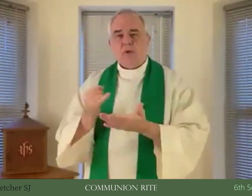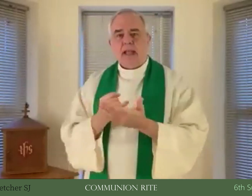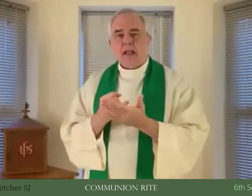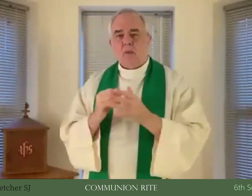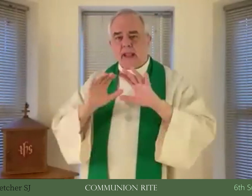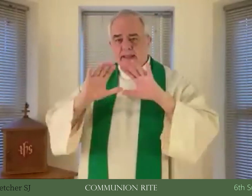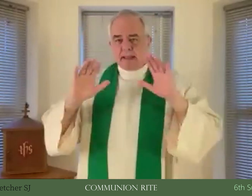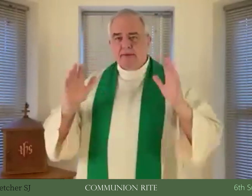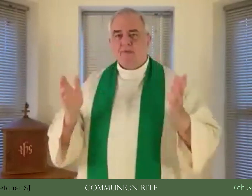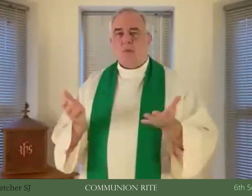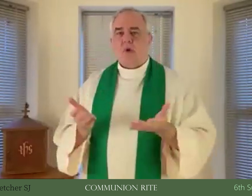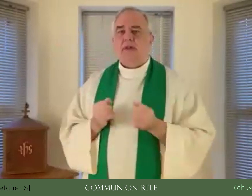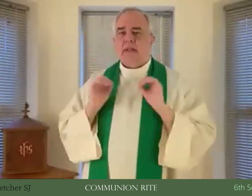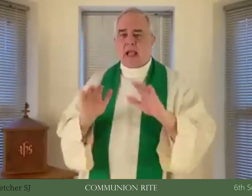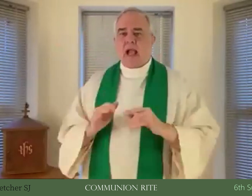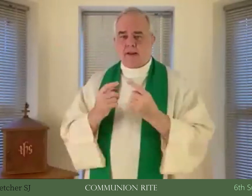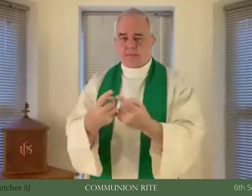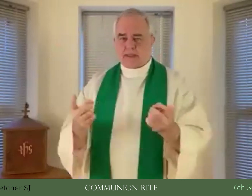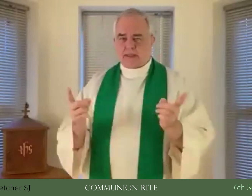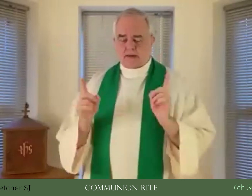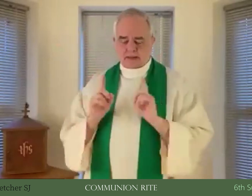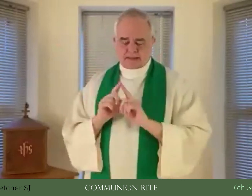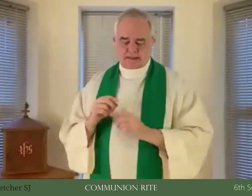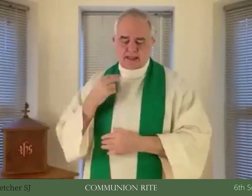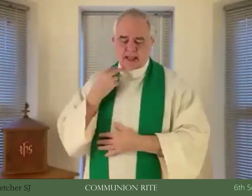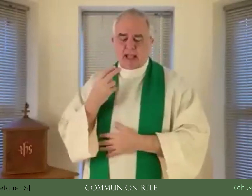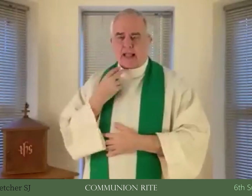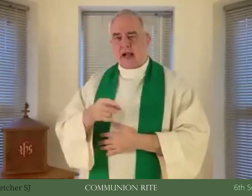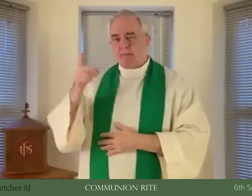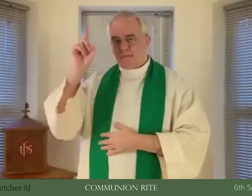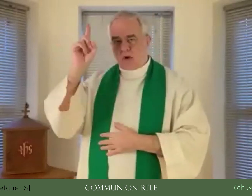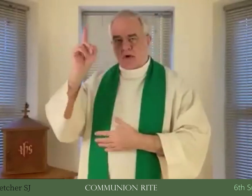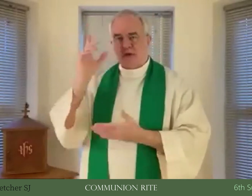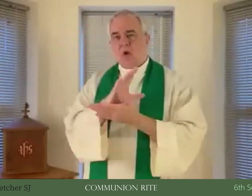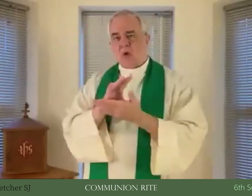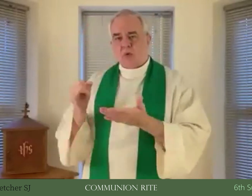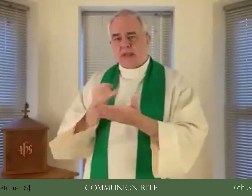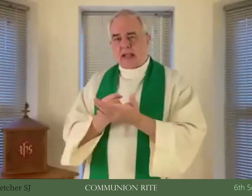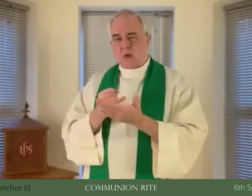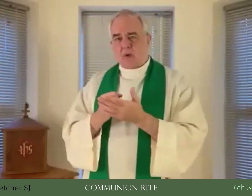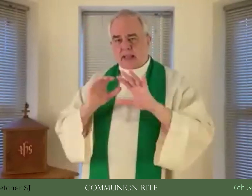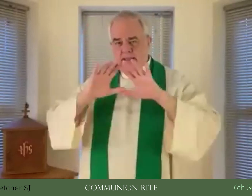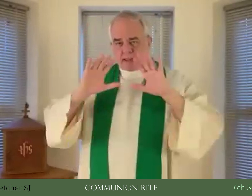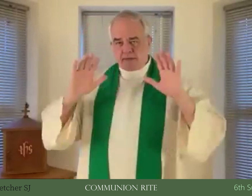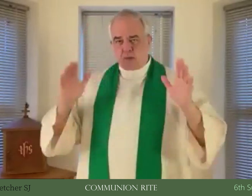take away sins of the world, have mercy on us. Lamb of God, who take away sins of the